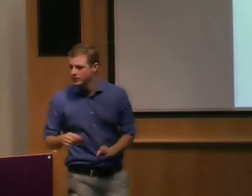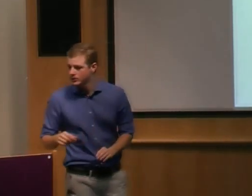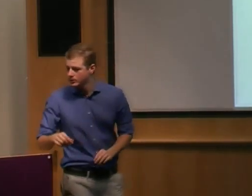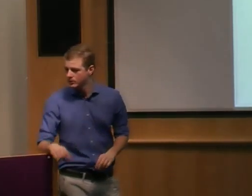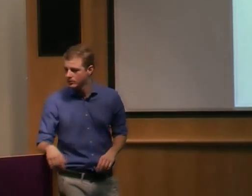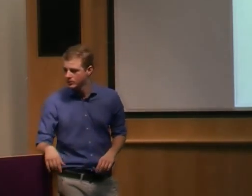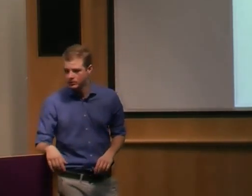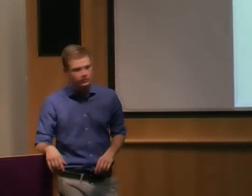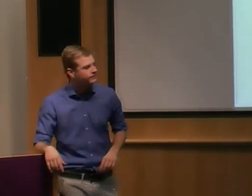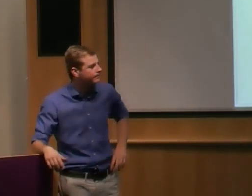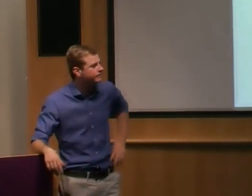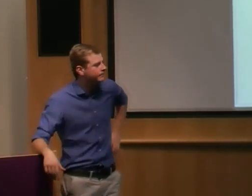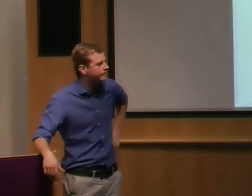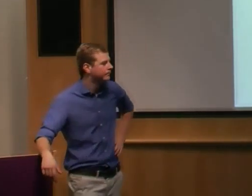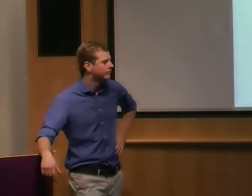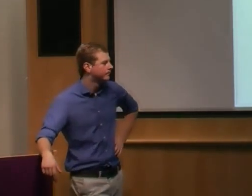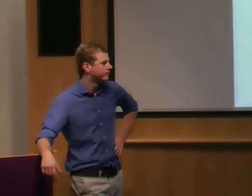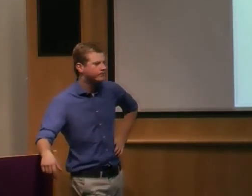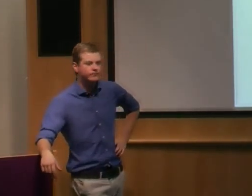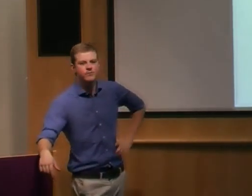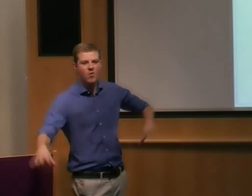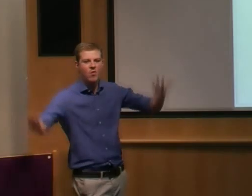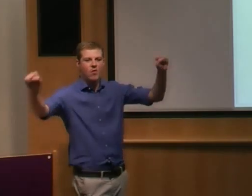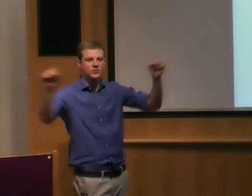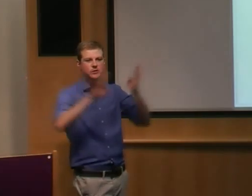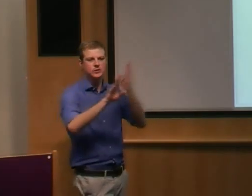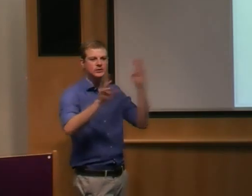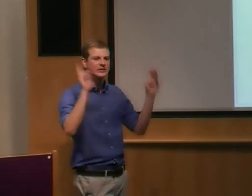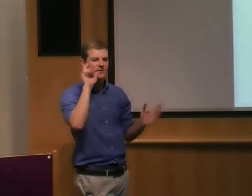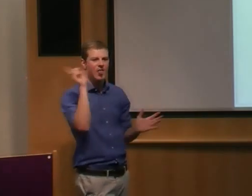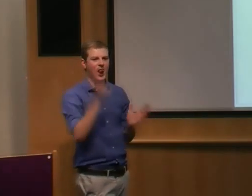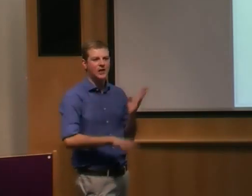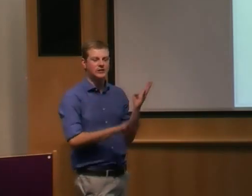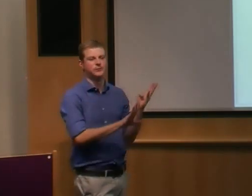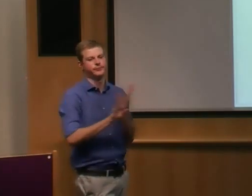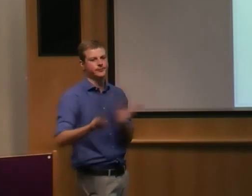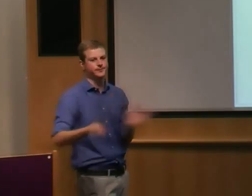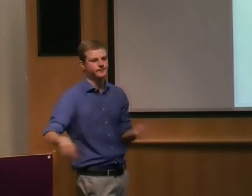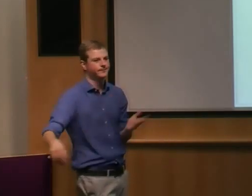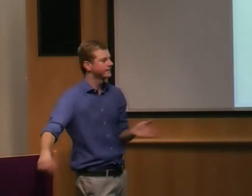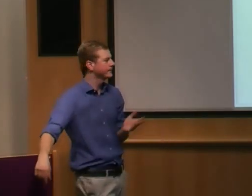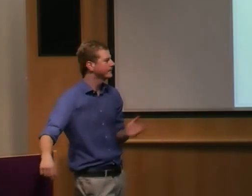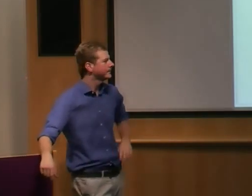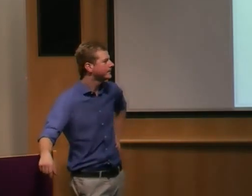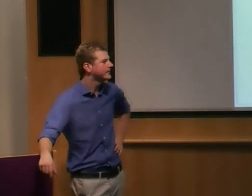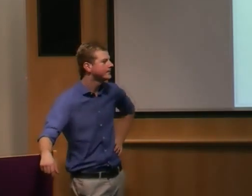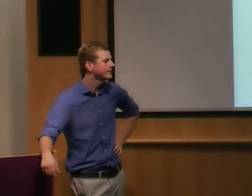2014, can we just hold a second, please, to allow some more people to come in? Yes, let's just allow some